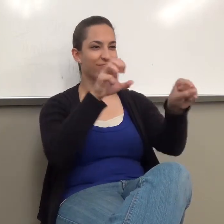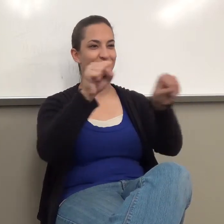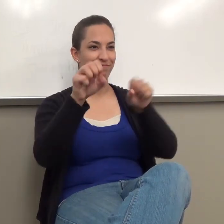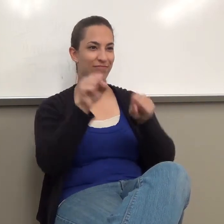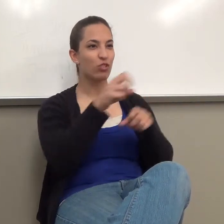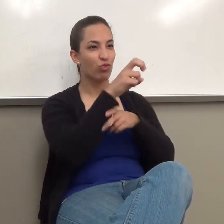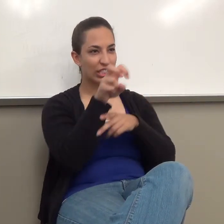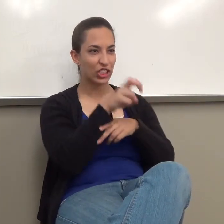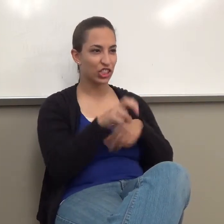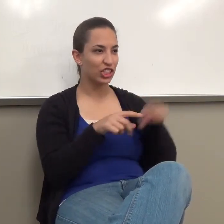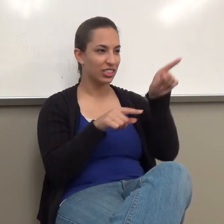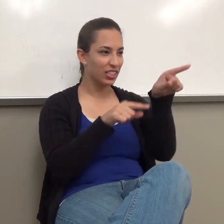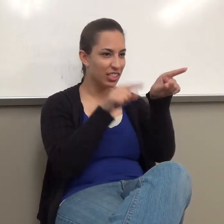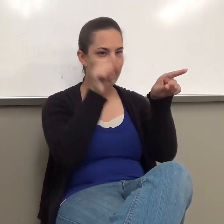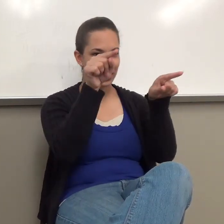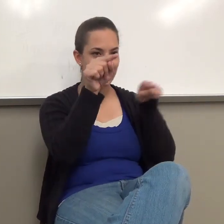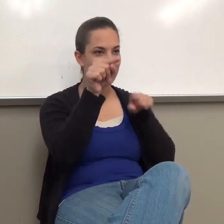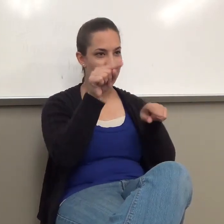be Annika Sorenstam.